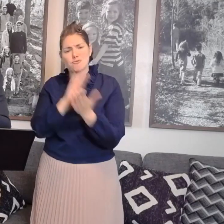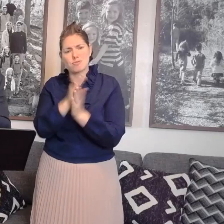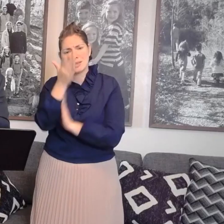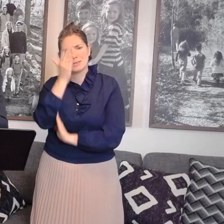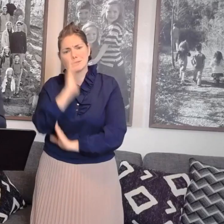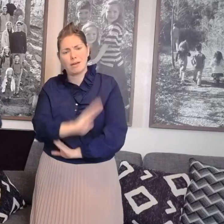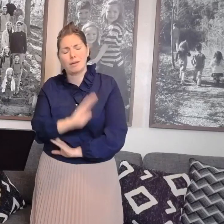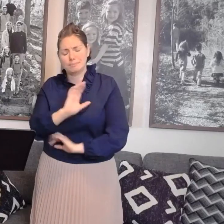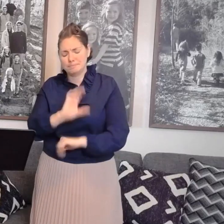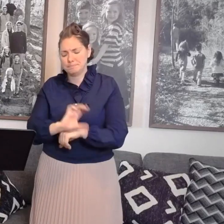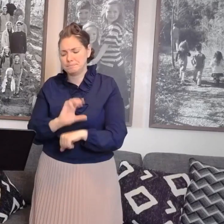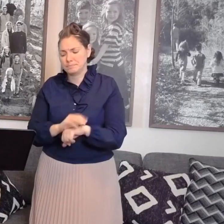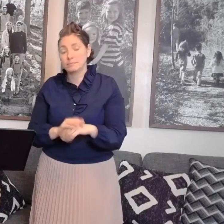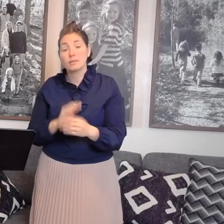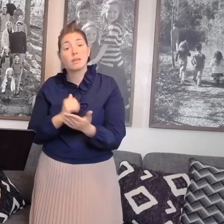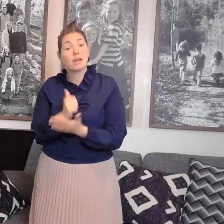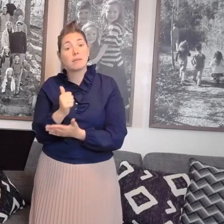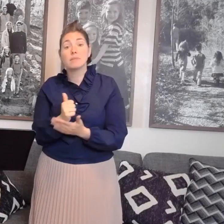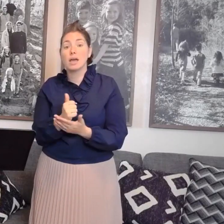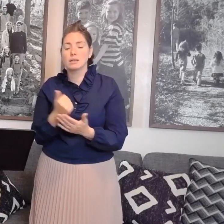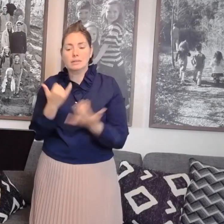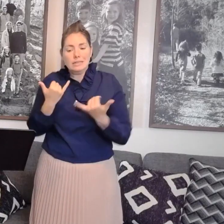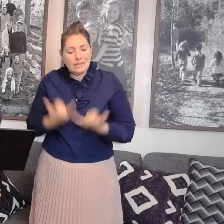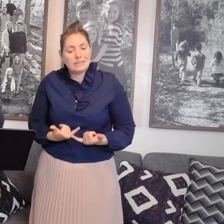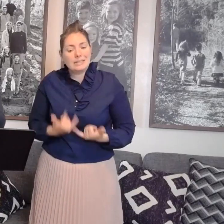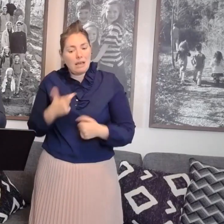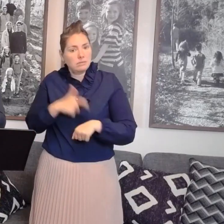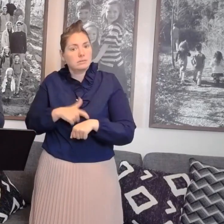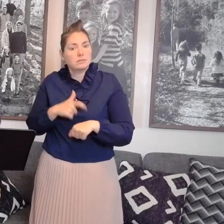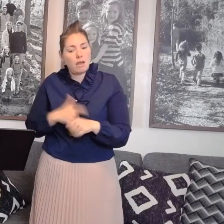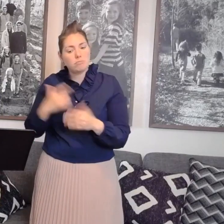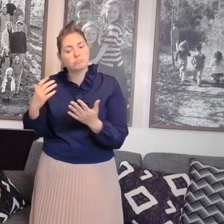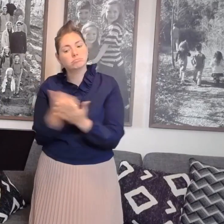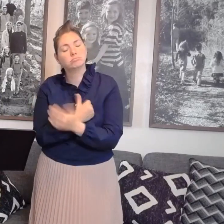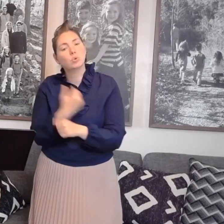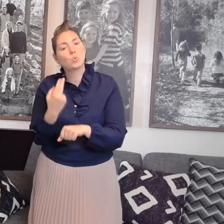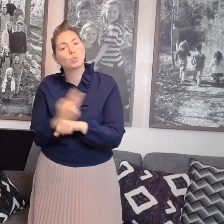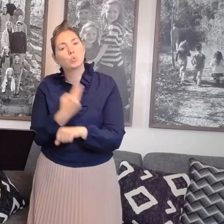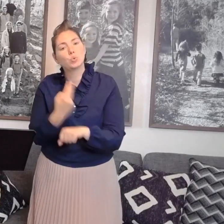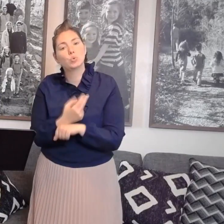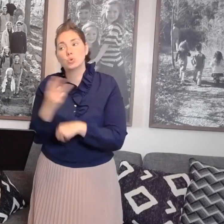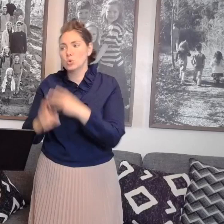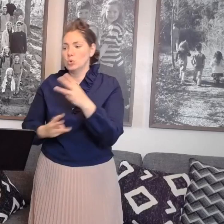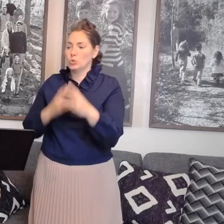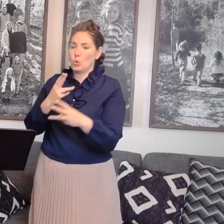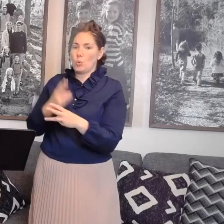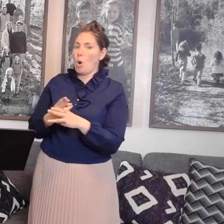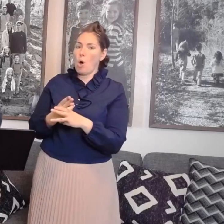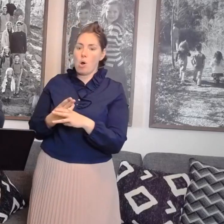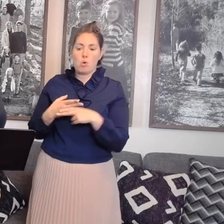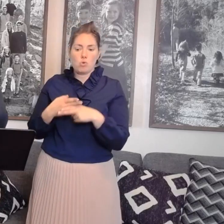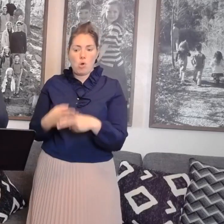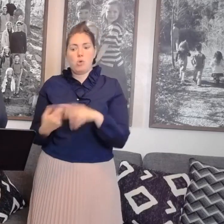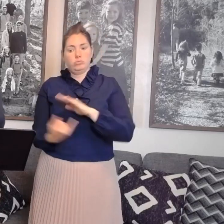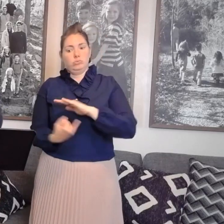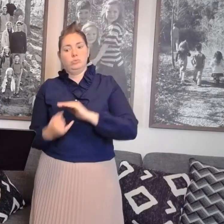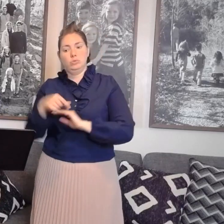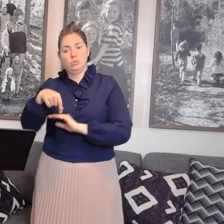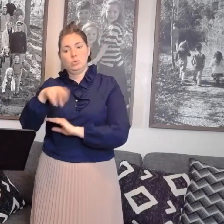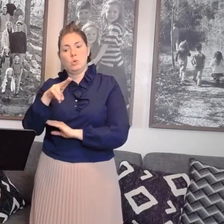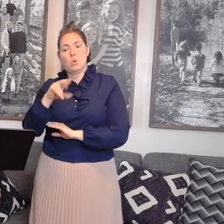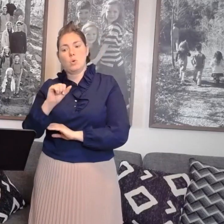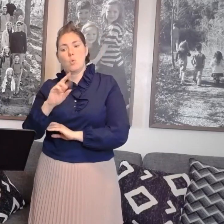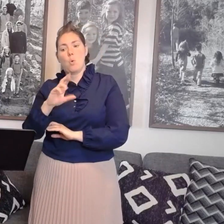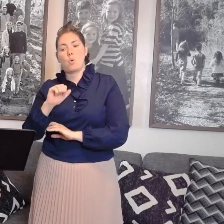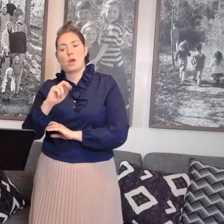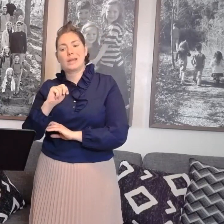church. Amen. Let's use this time. Let's use this time of what the world calls quarantine. Yet let's use this